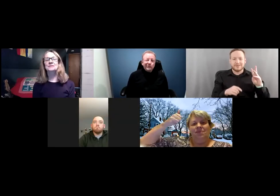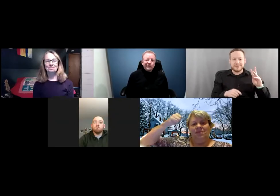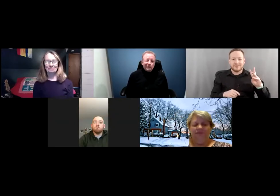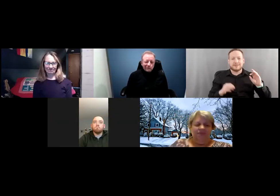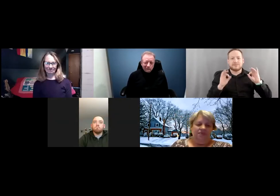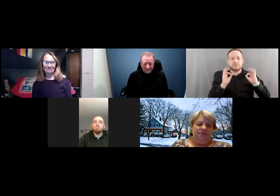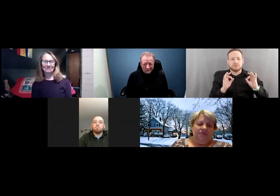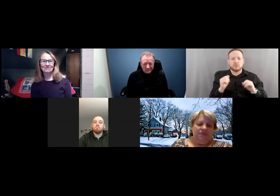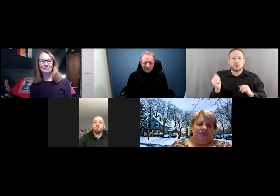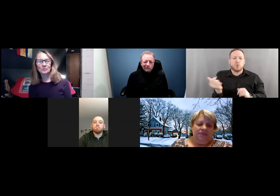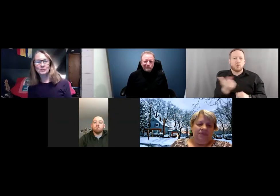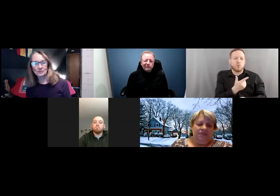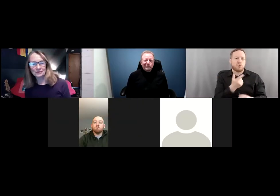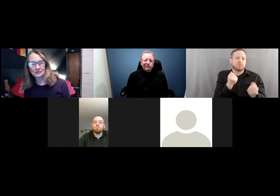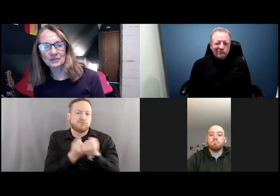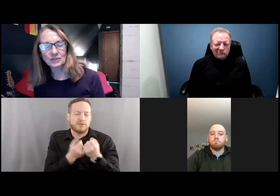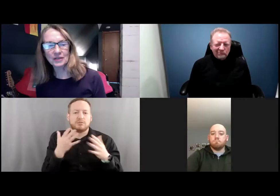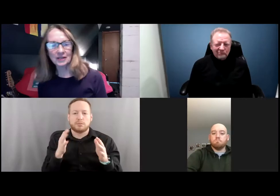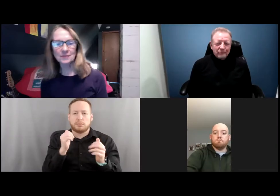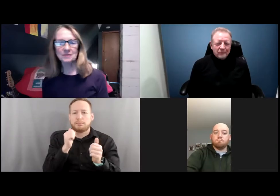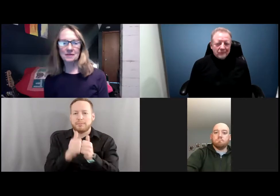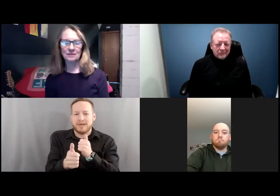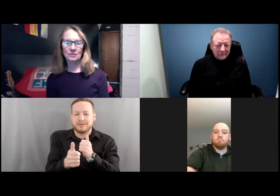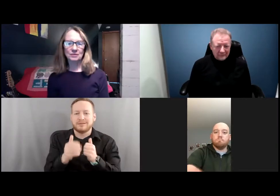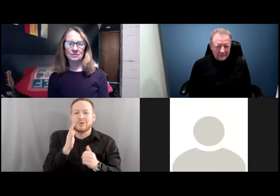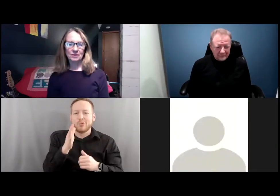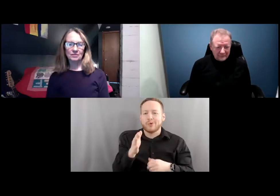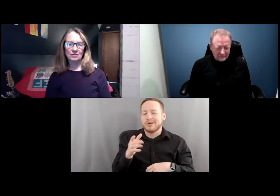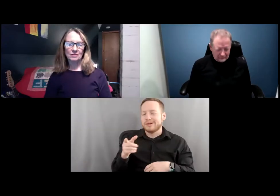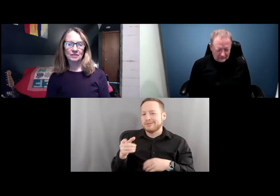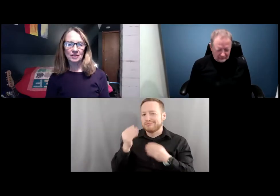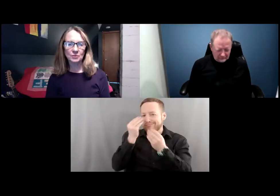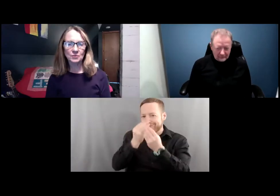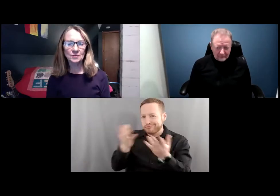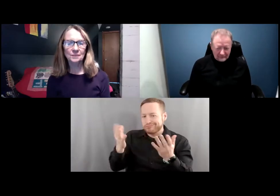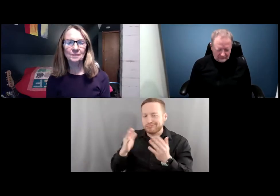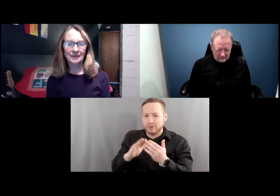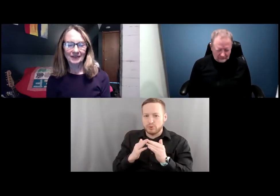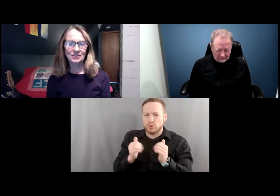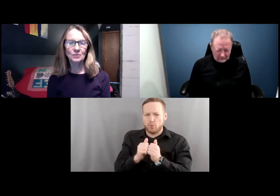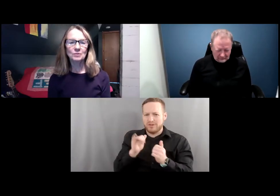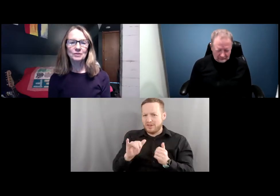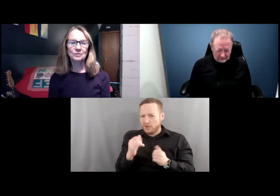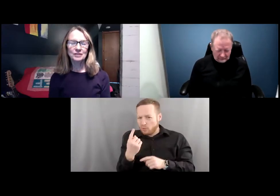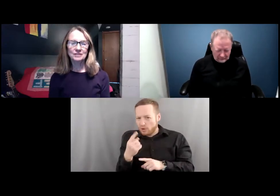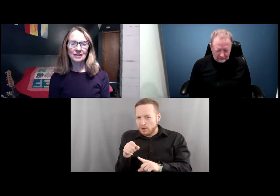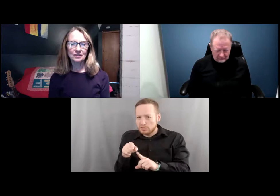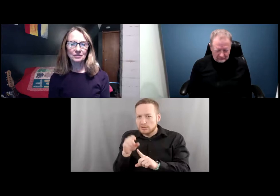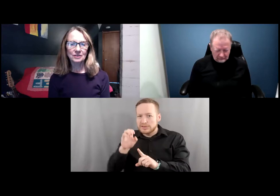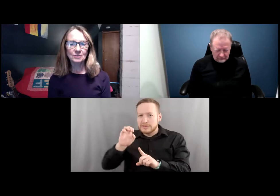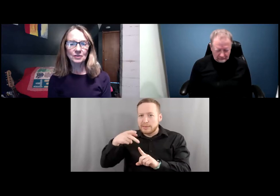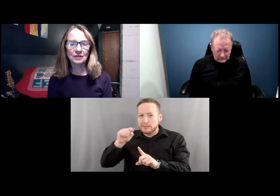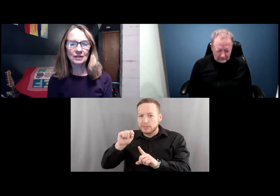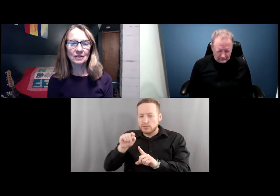6. Beautiful. So it's unanimous. Everyone's in favor of the schedule. So we will release that to